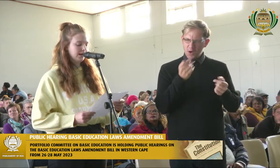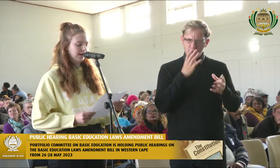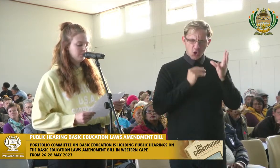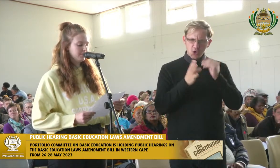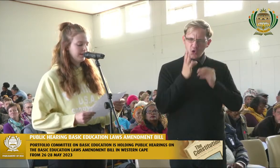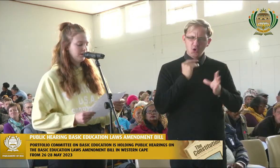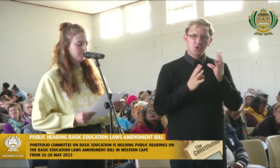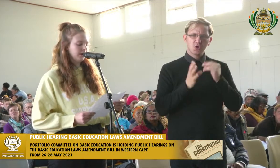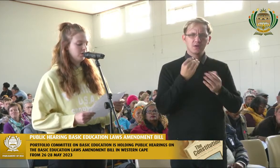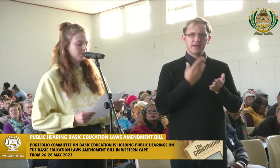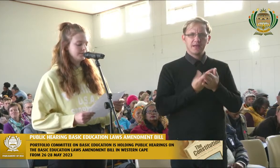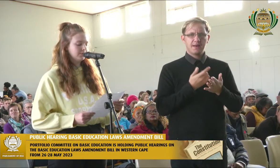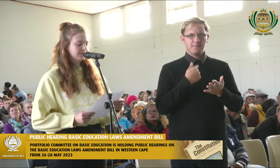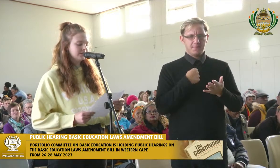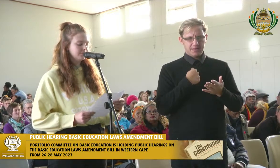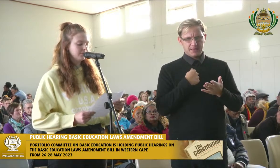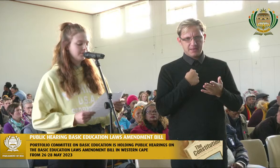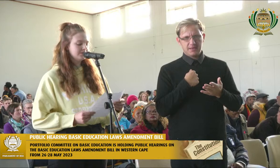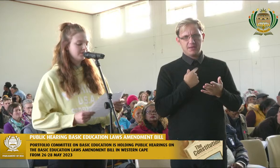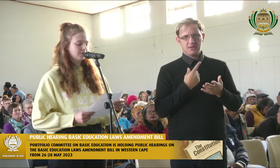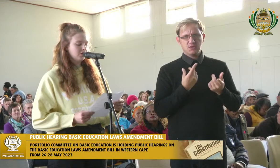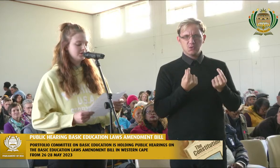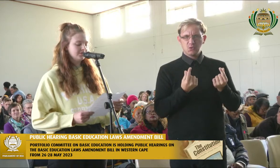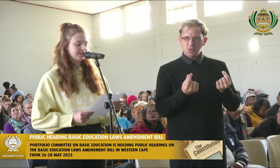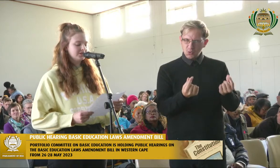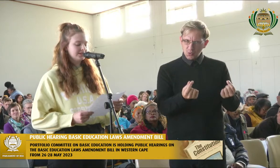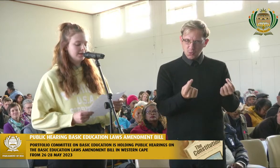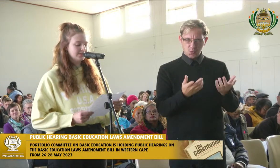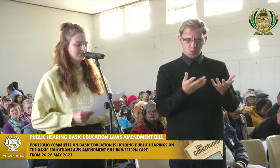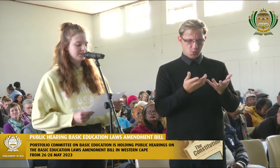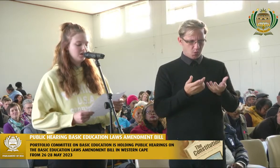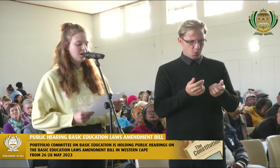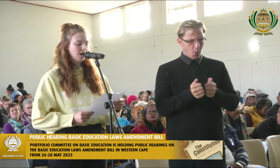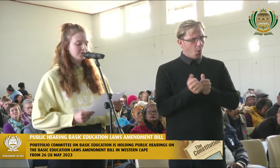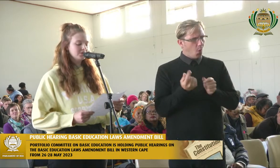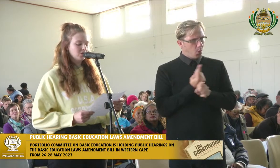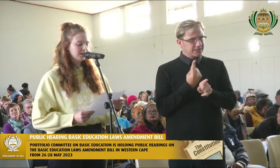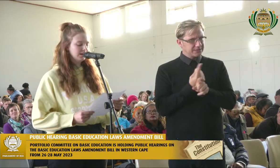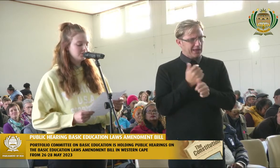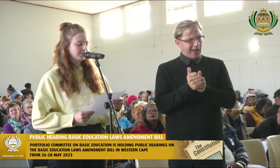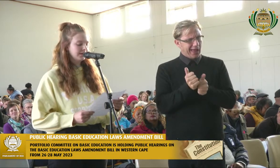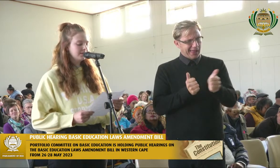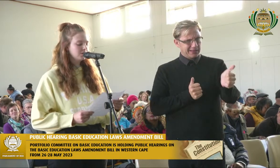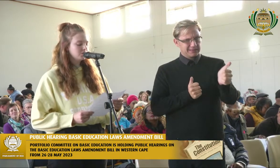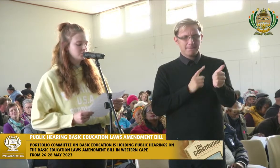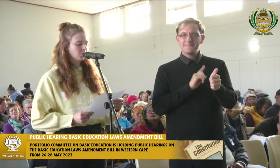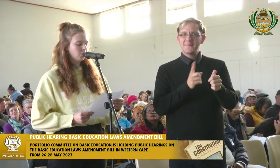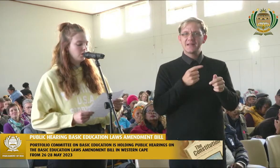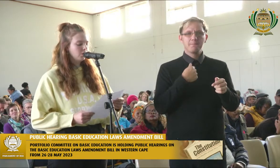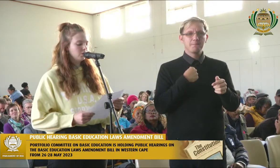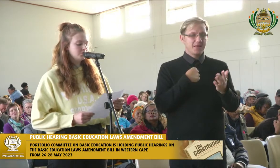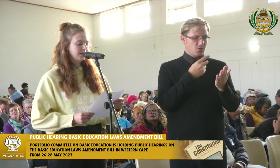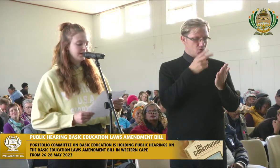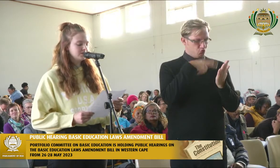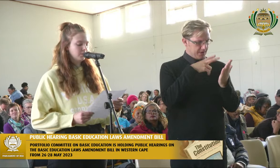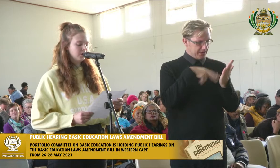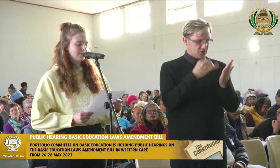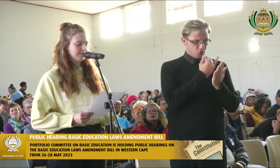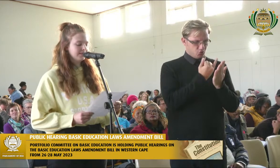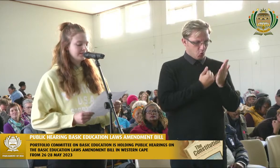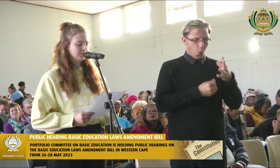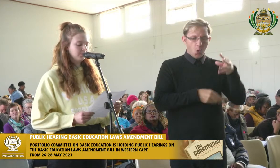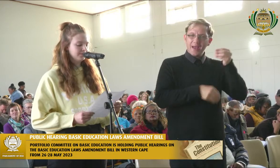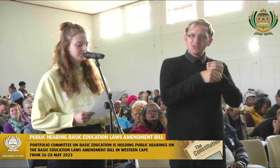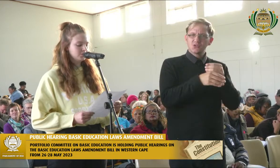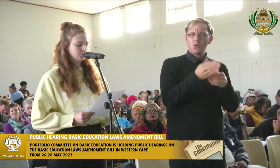school became lying with my head on my arms and waiting for the rest of the class to finish assignments. I was not allowed to read, draw, or do extra work